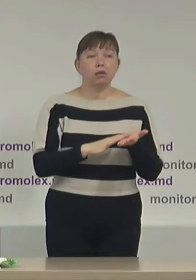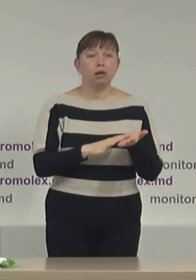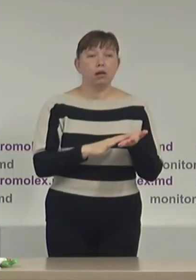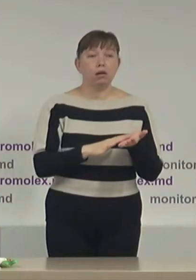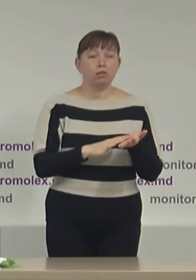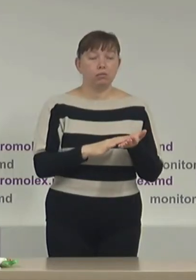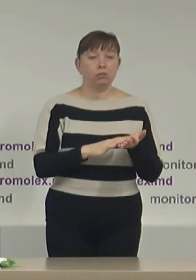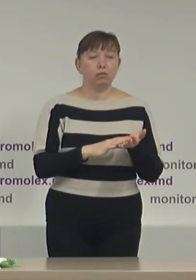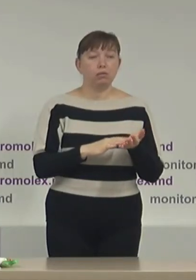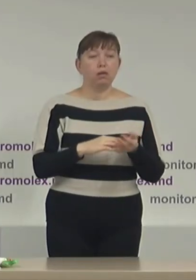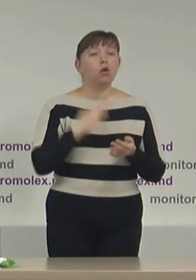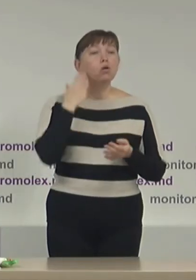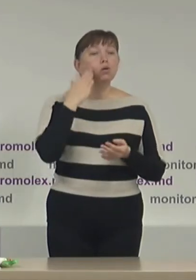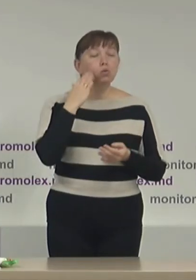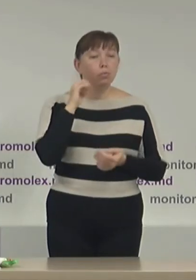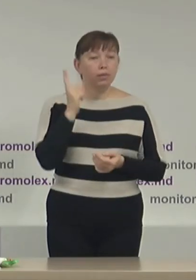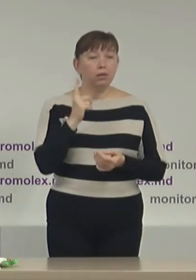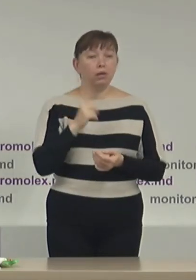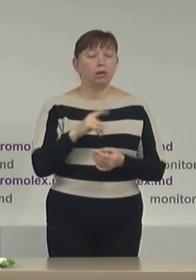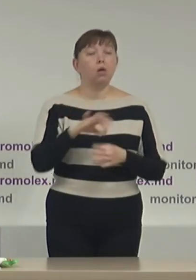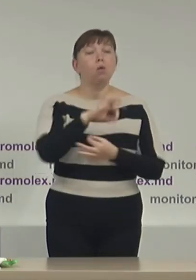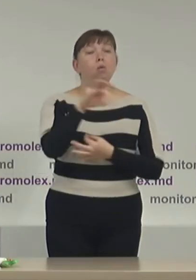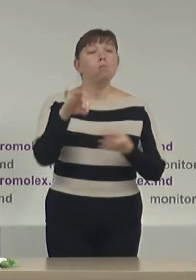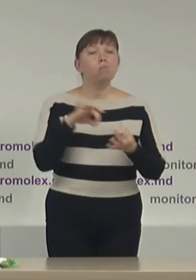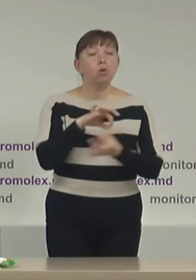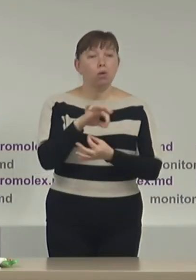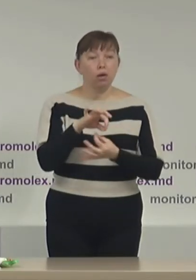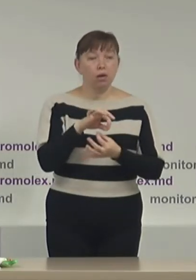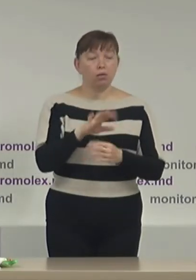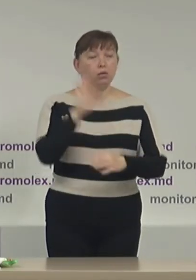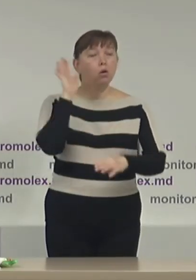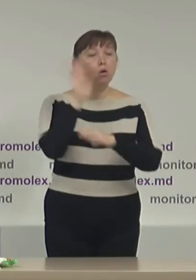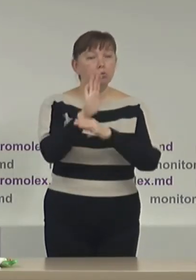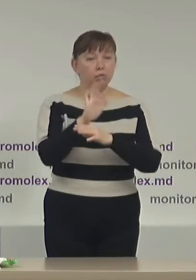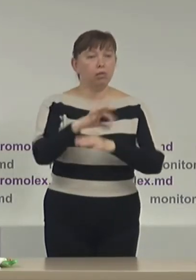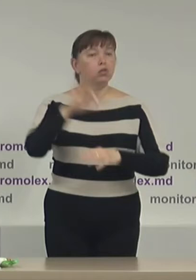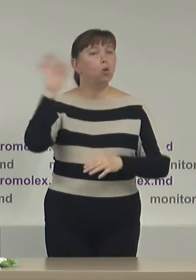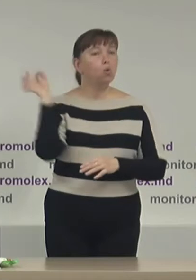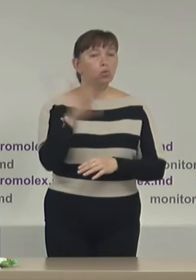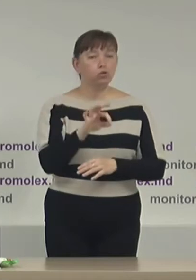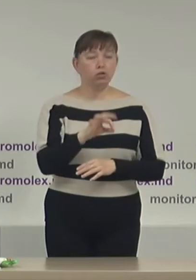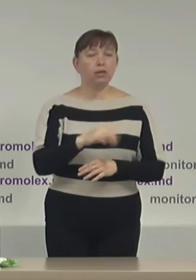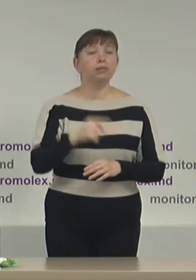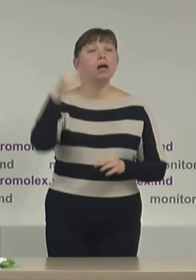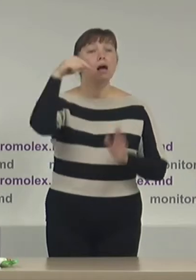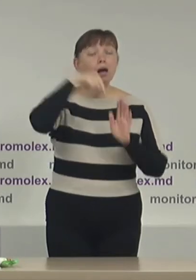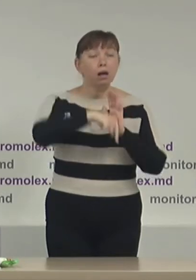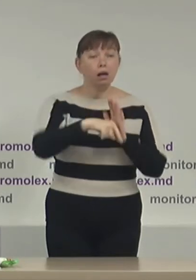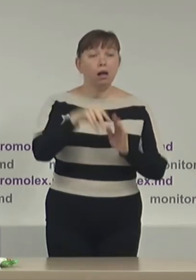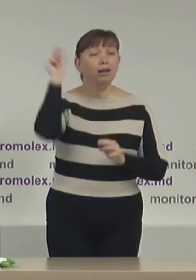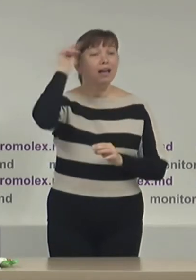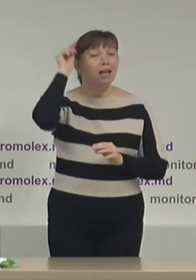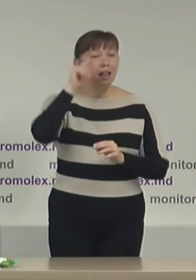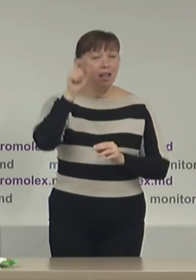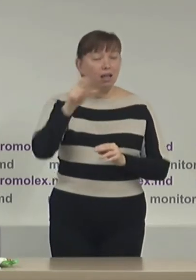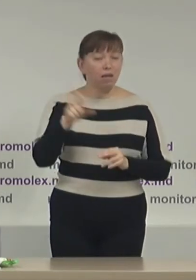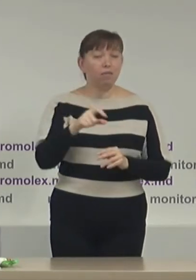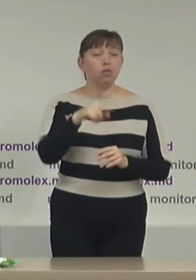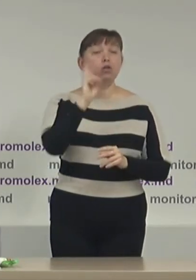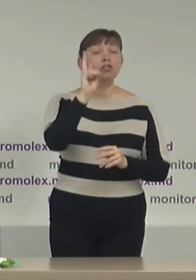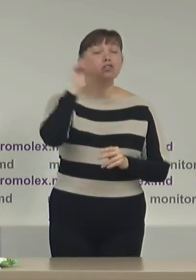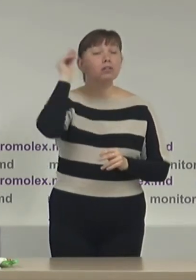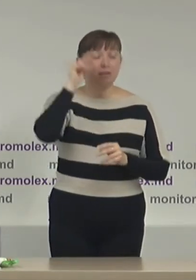the fact that the Romanian government registered a draft emergency ordinance by